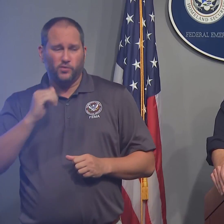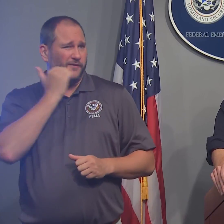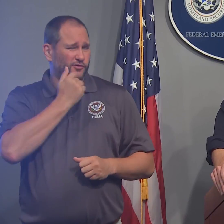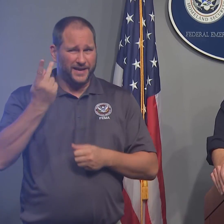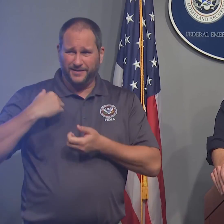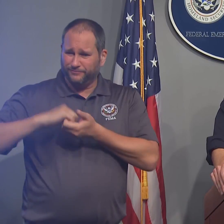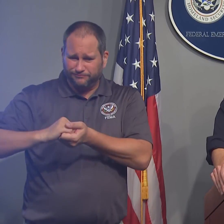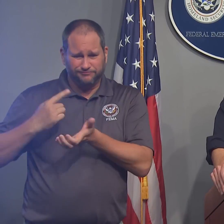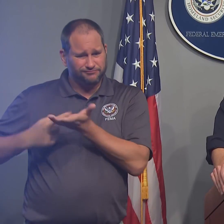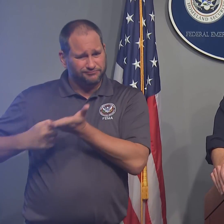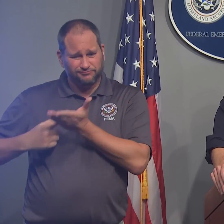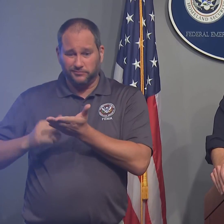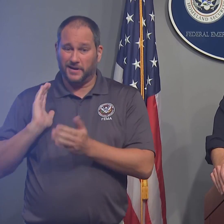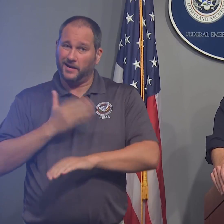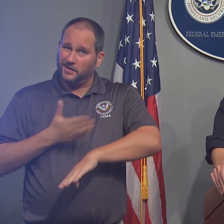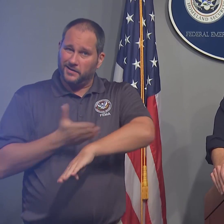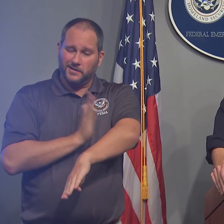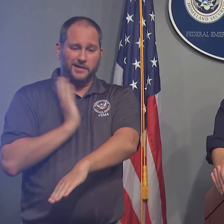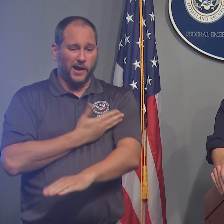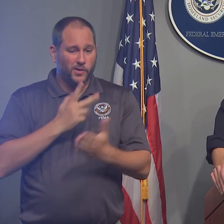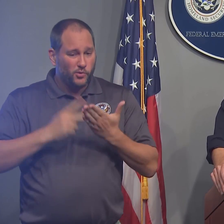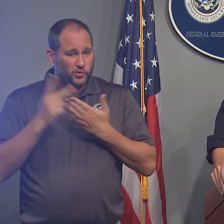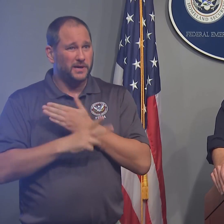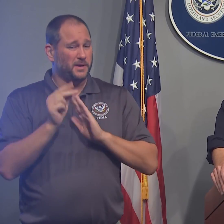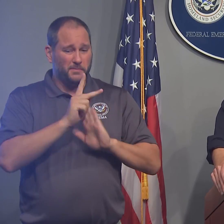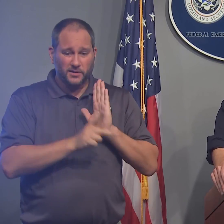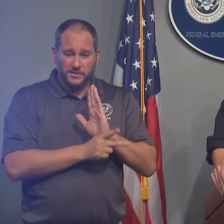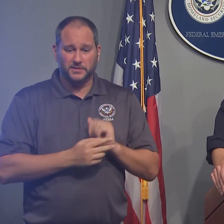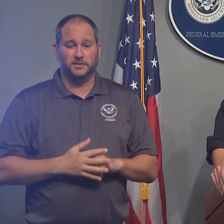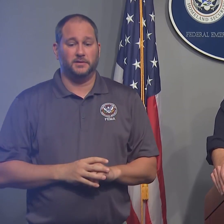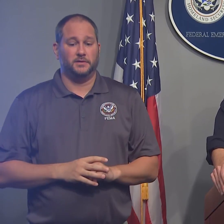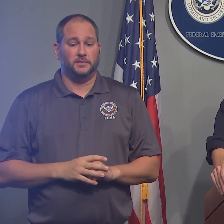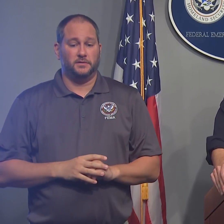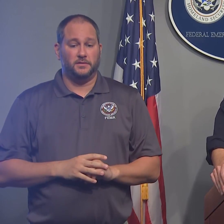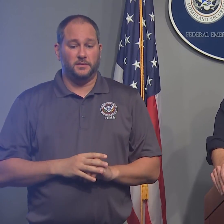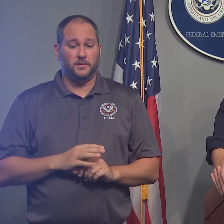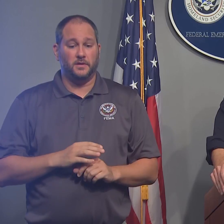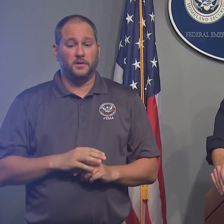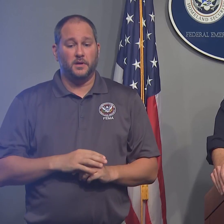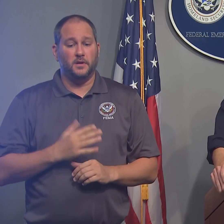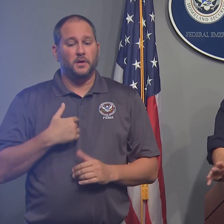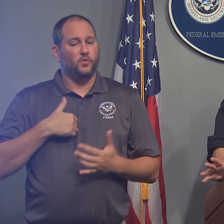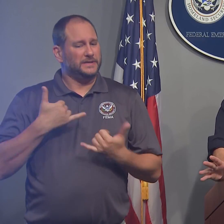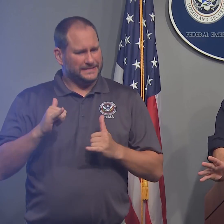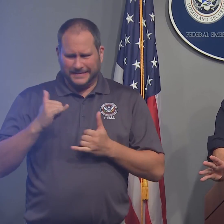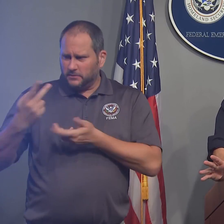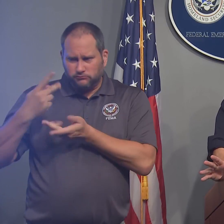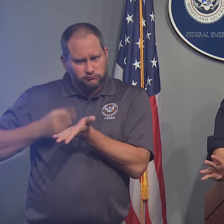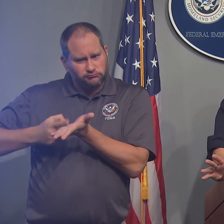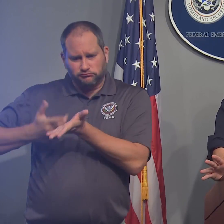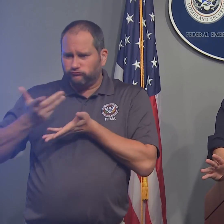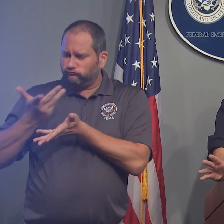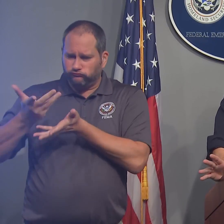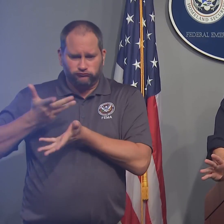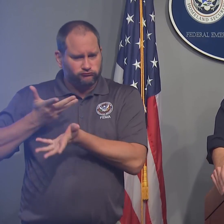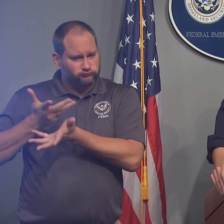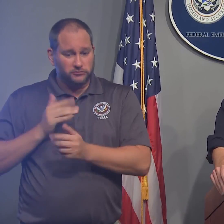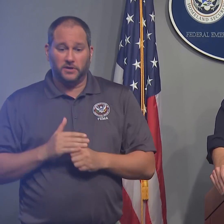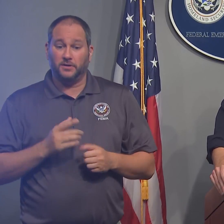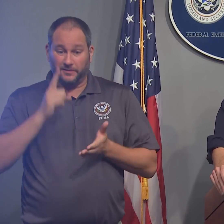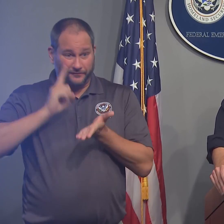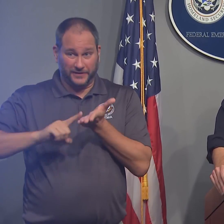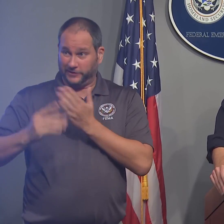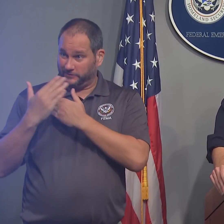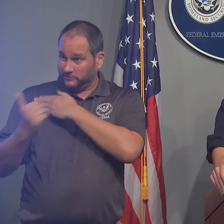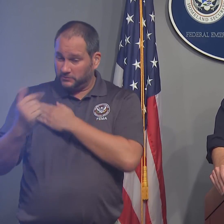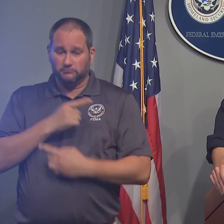and policies according to regulation, and bottom line is we'll continue to fully cooperate with any investigation that